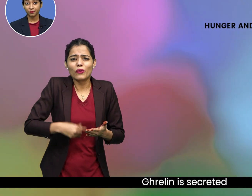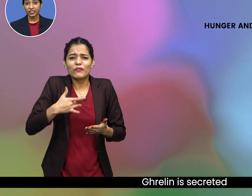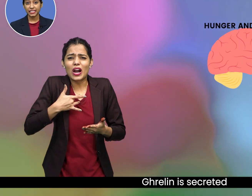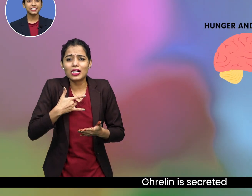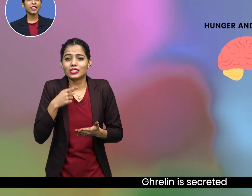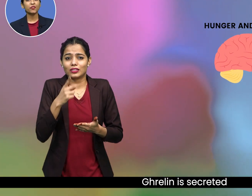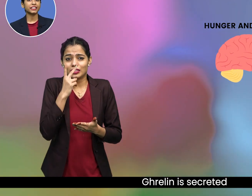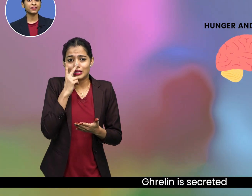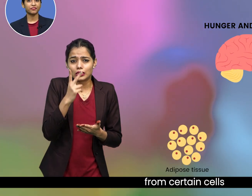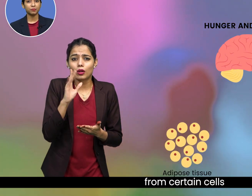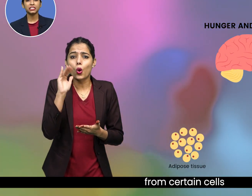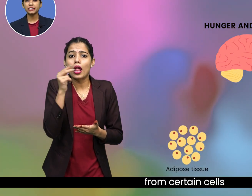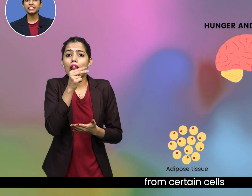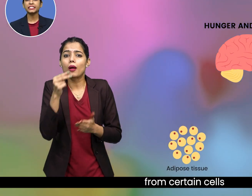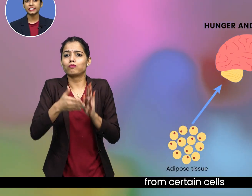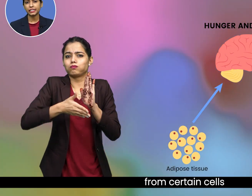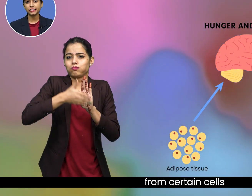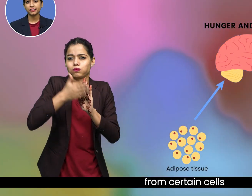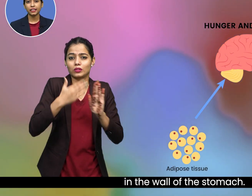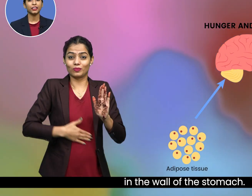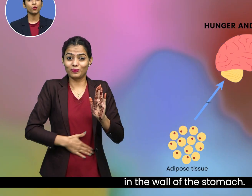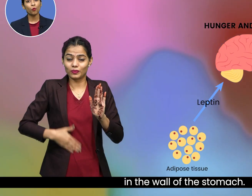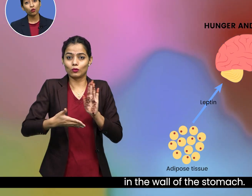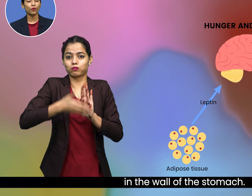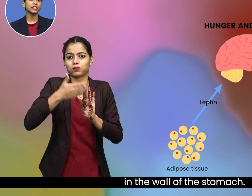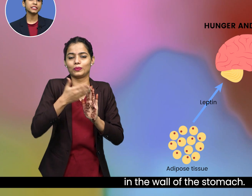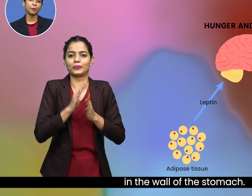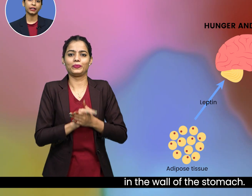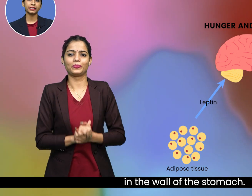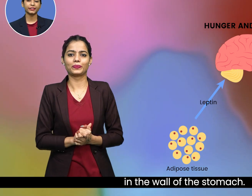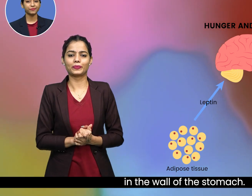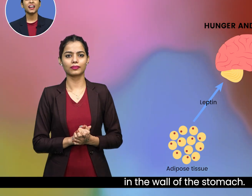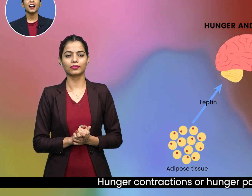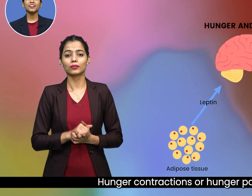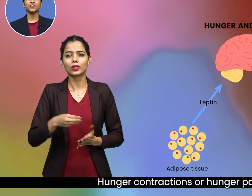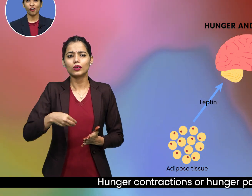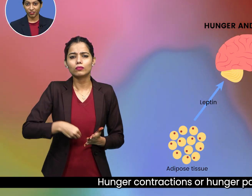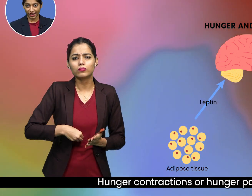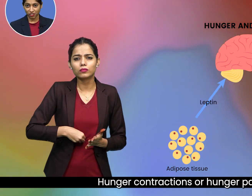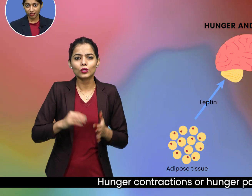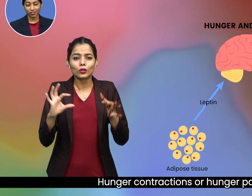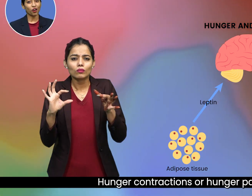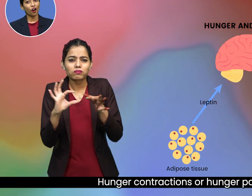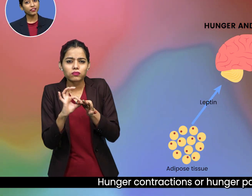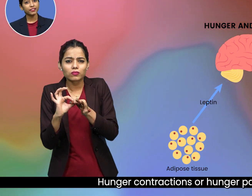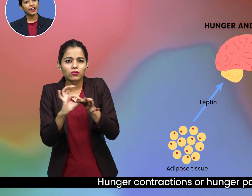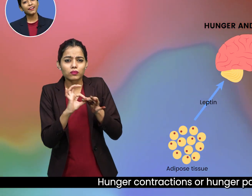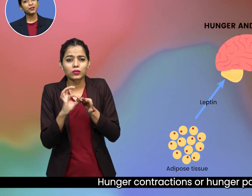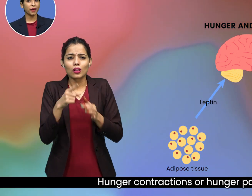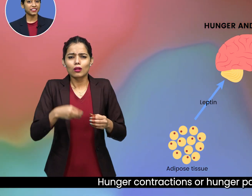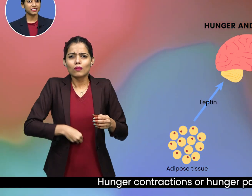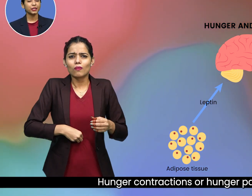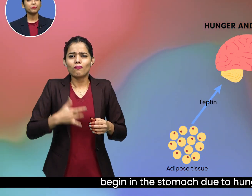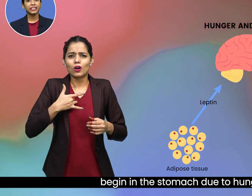Ghrelin is secreted from certain cells in the wall of the stomach. Hunger contractions or